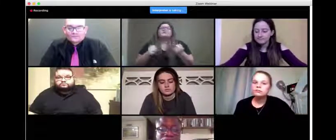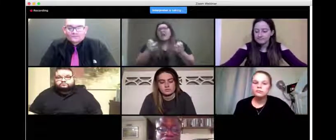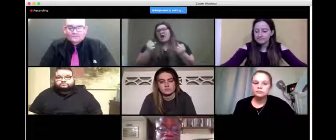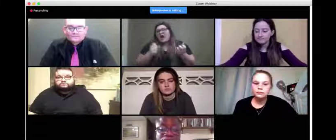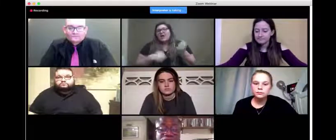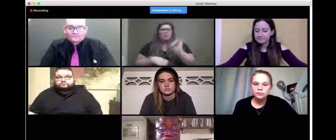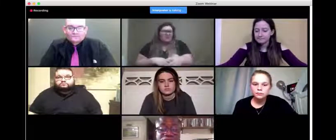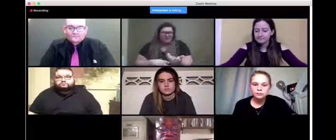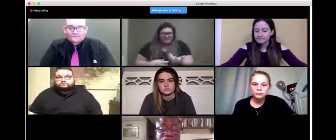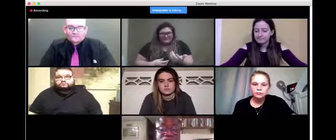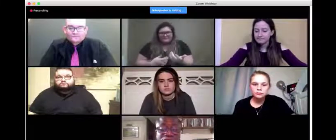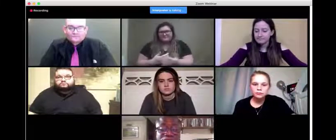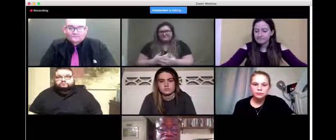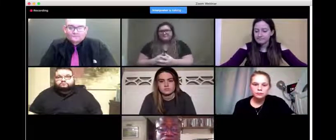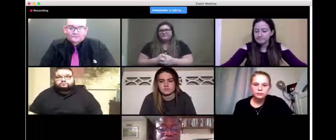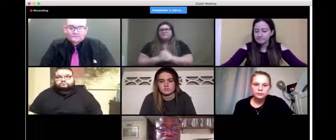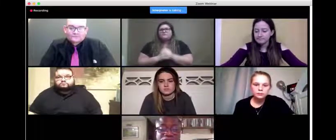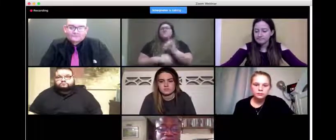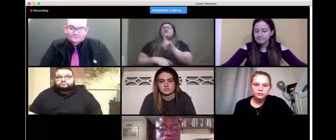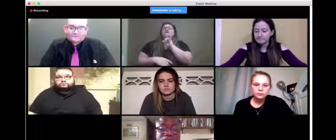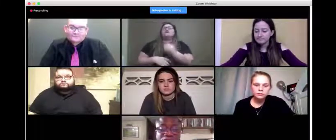to just keep going.